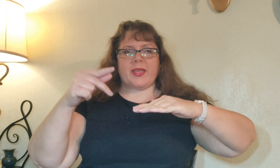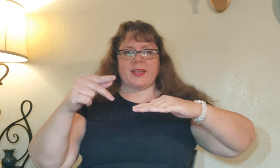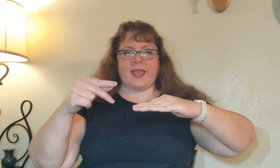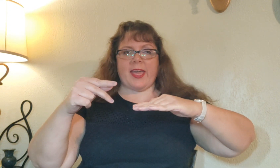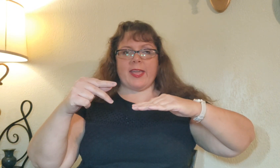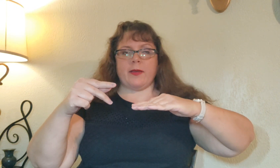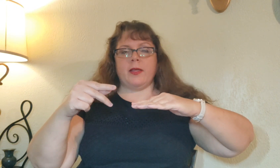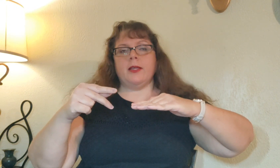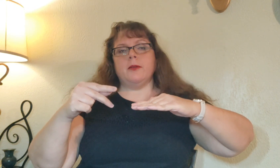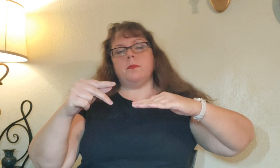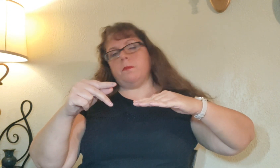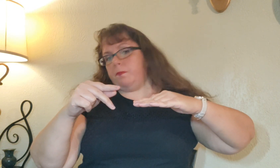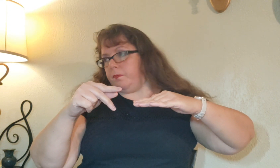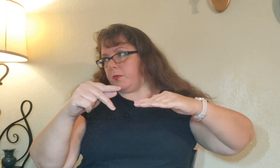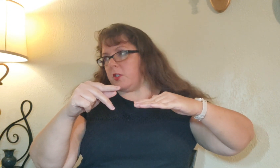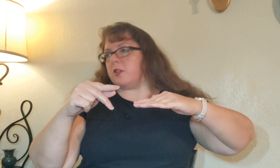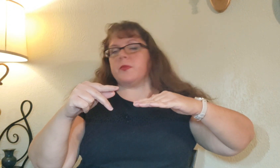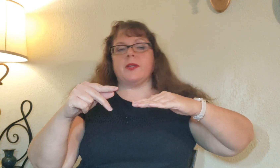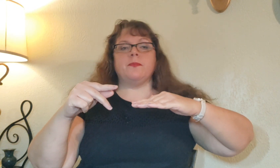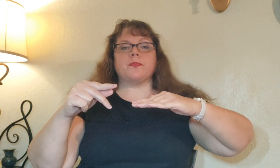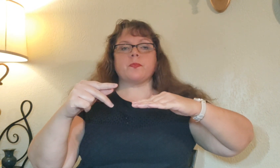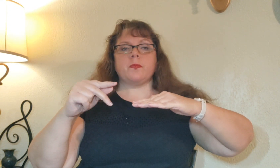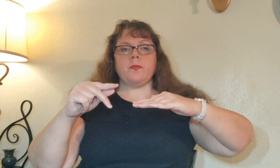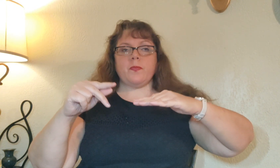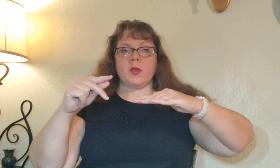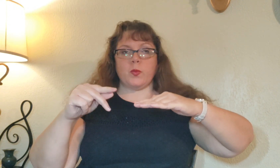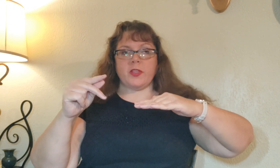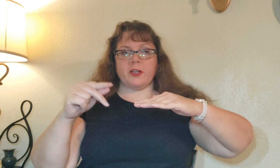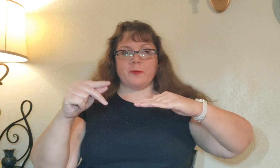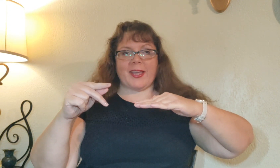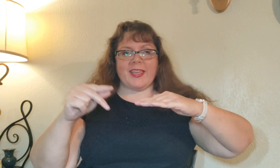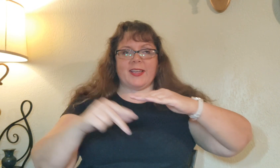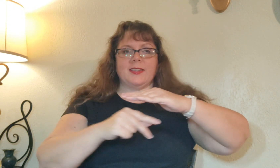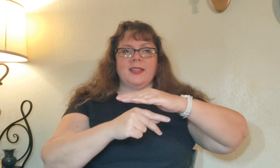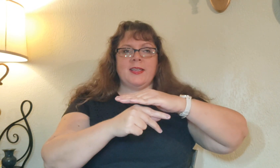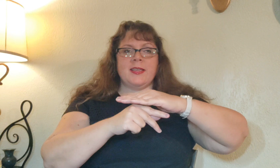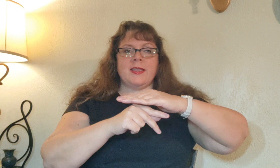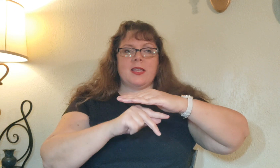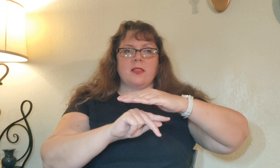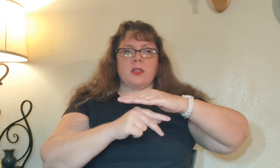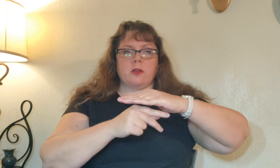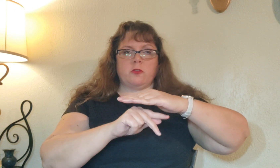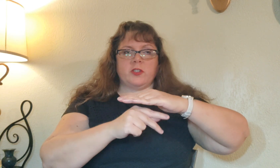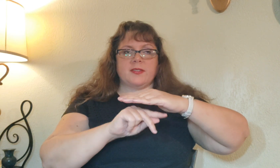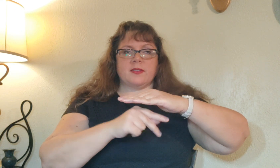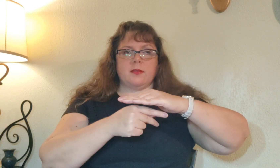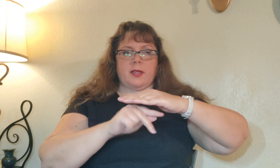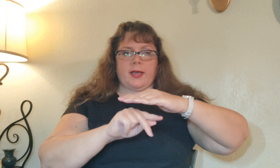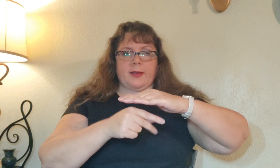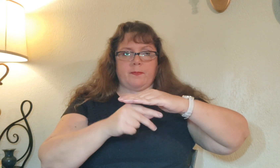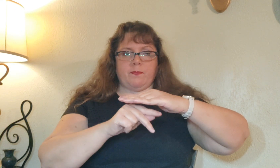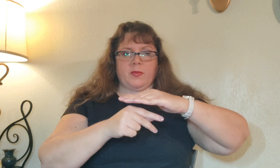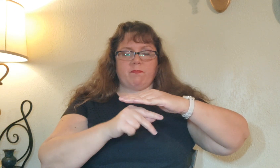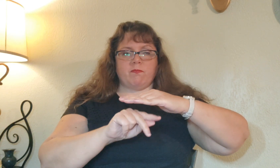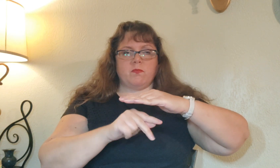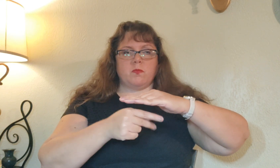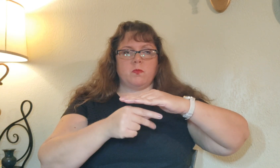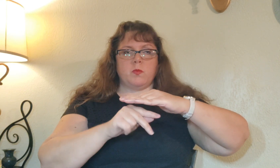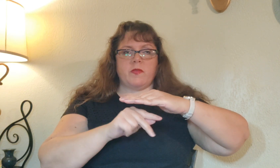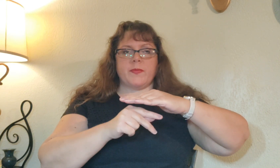make a K, excuse me, with your right hand, and then you'll just move it